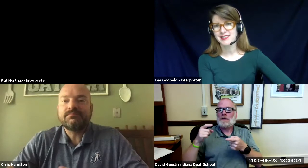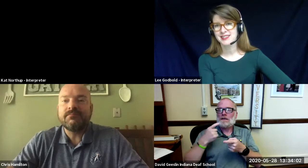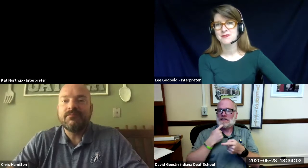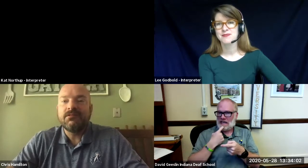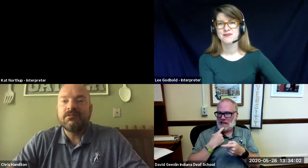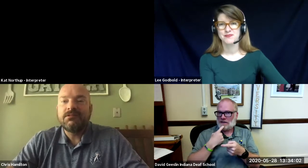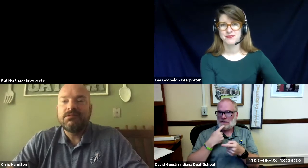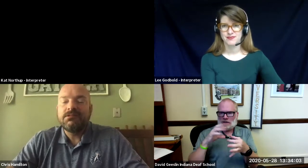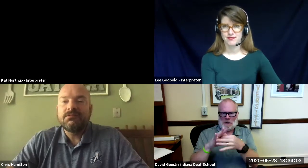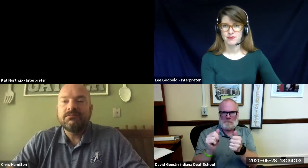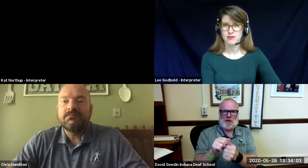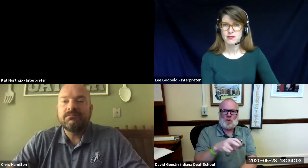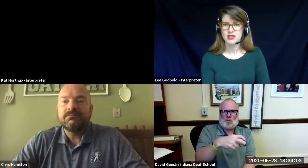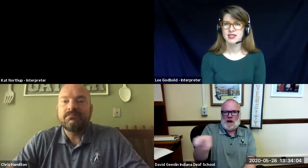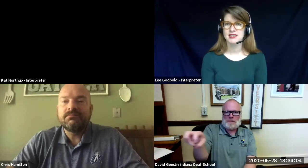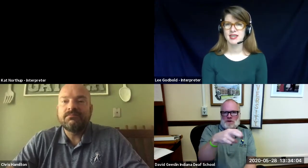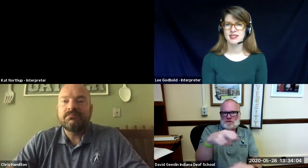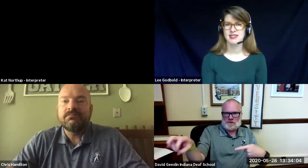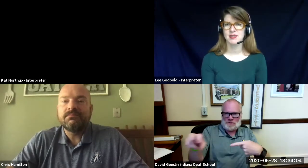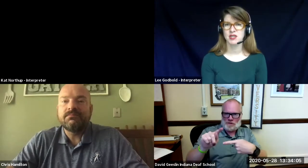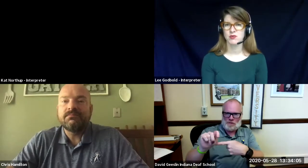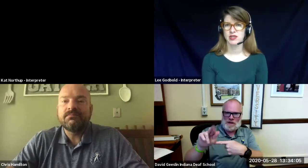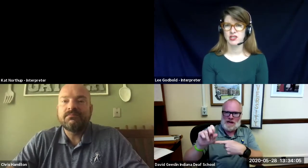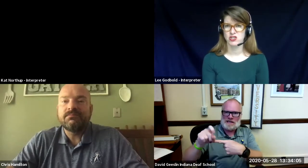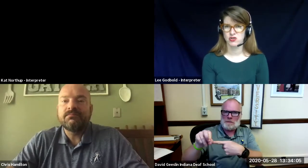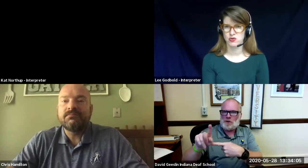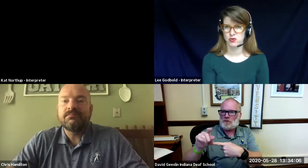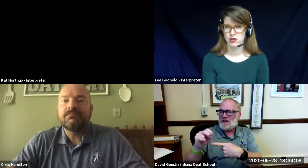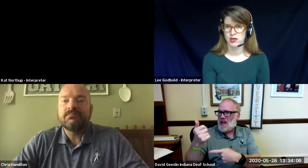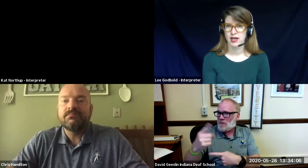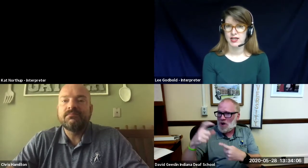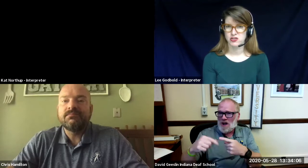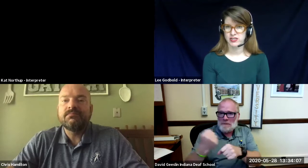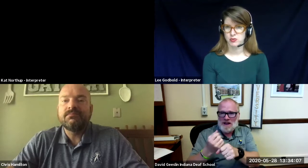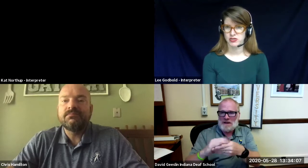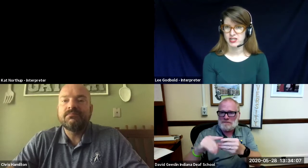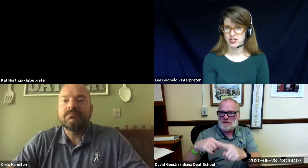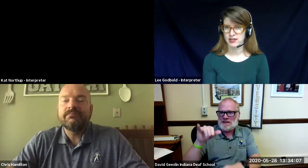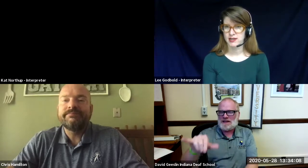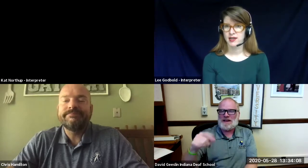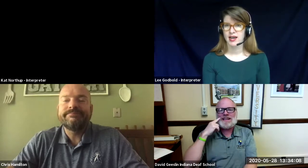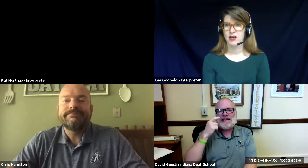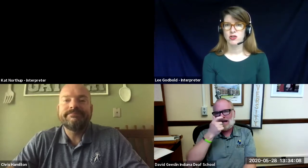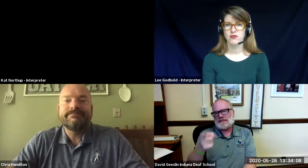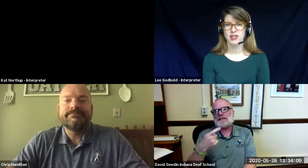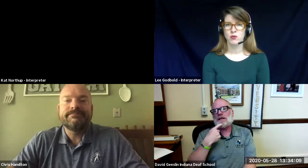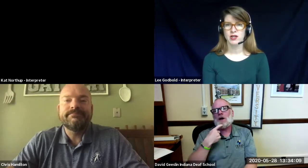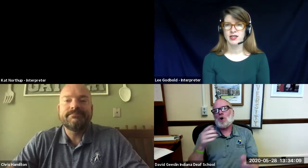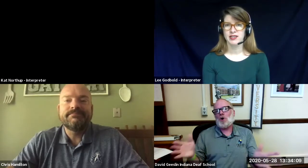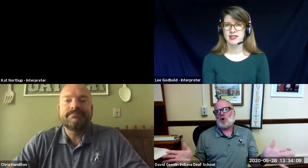FHS, it says it's something related to transportation. I don't know if anyone